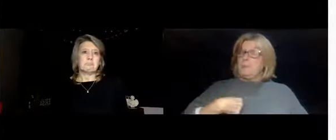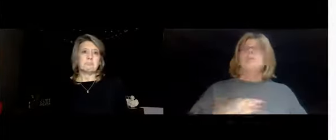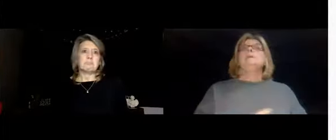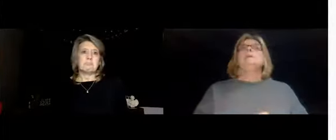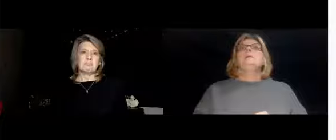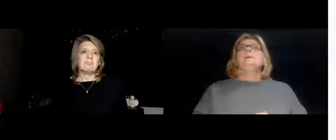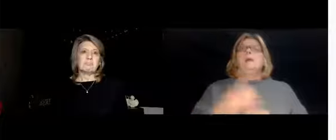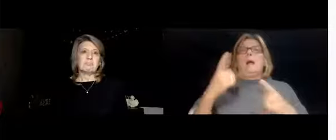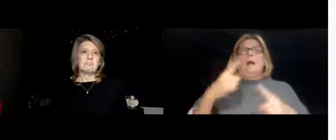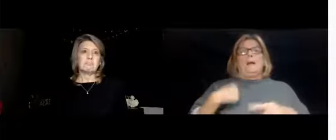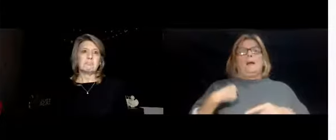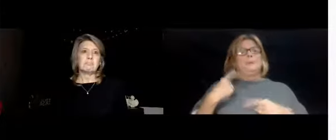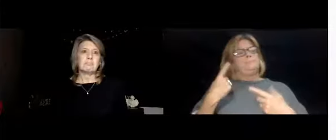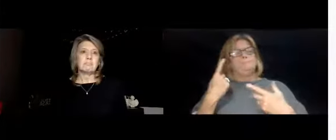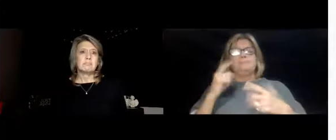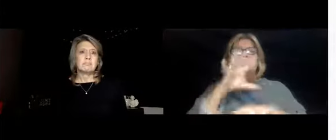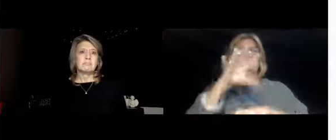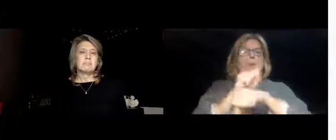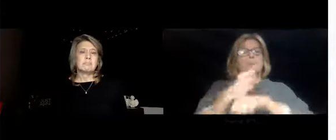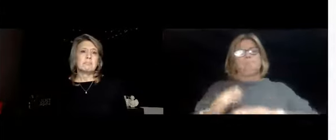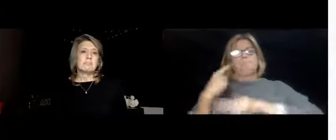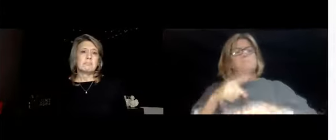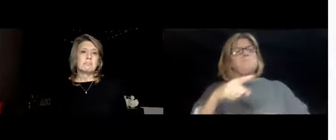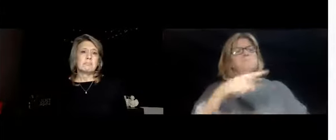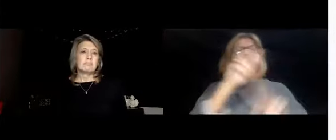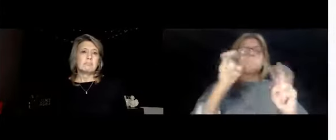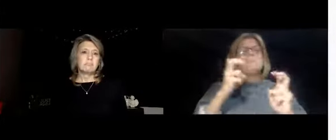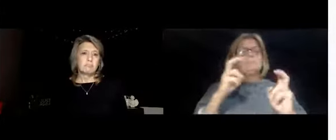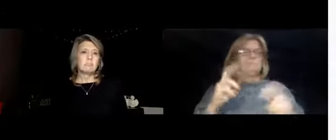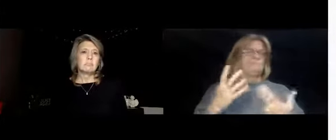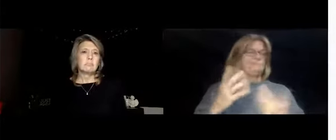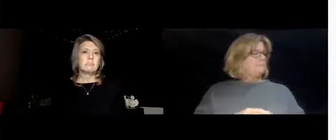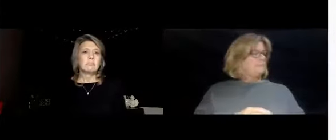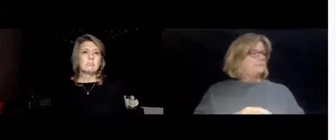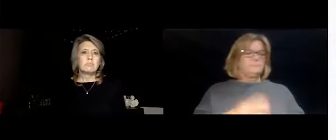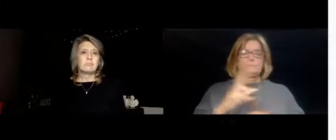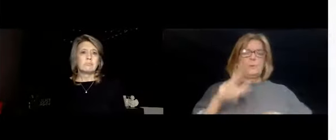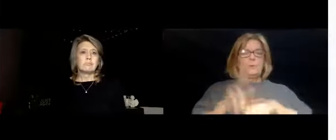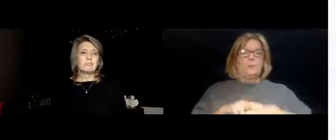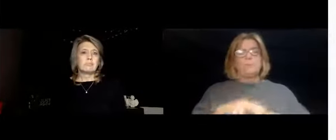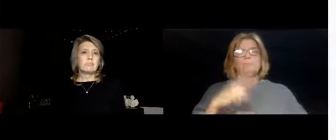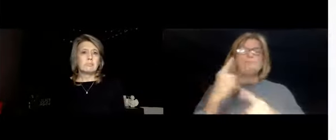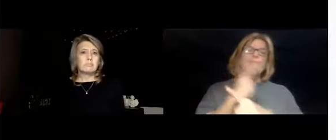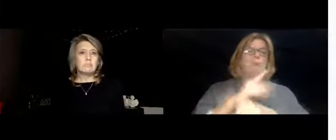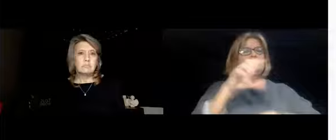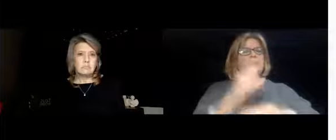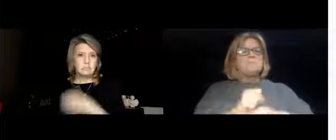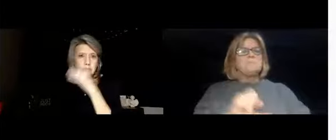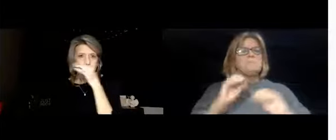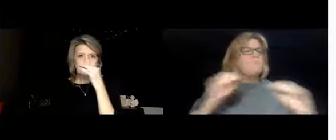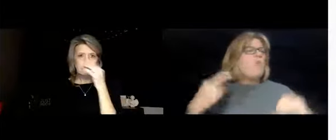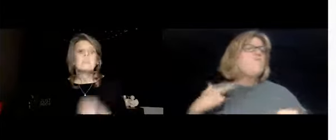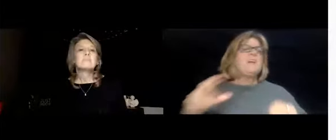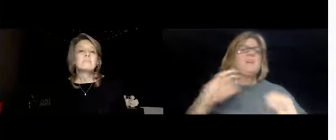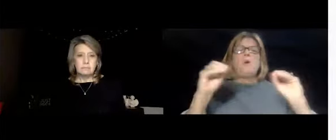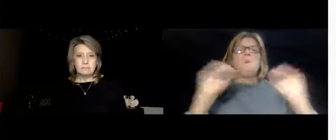It does happen, and this has happened to me, where I had an assignment and it just seemed